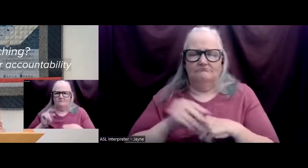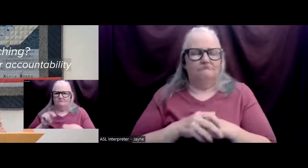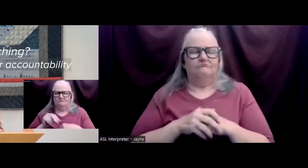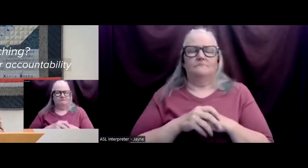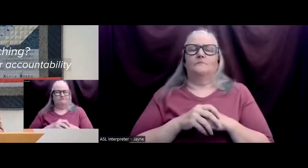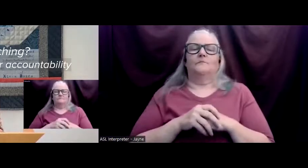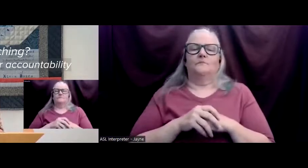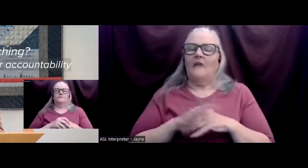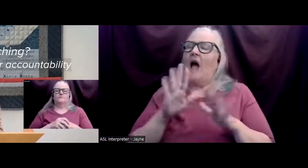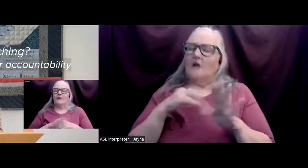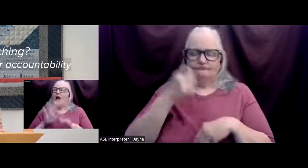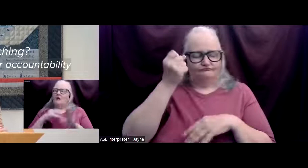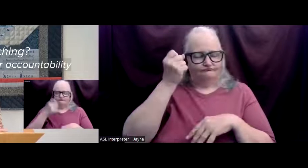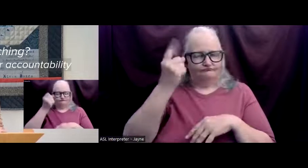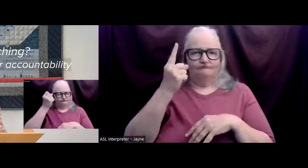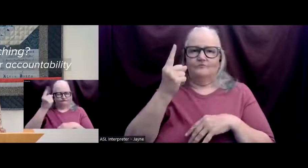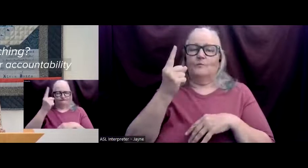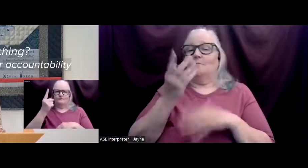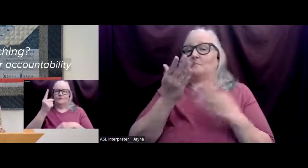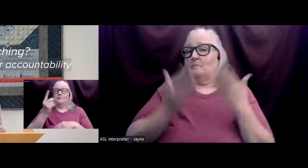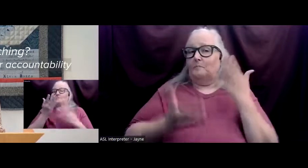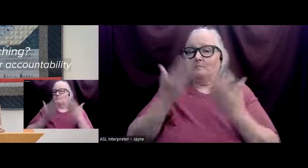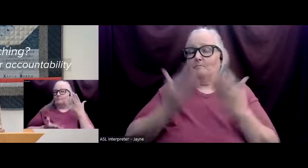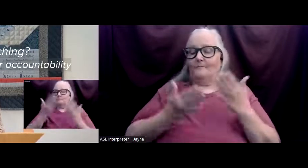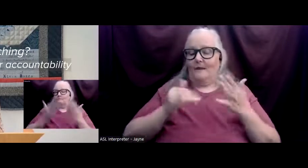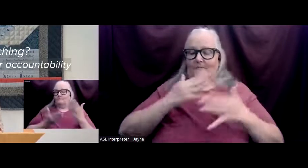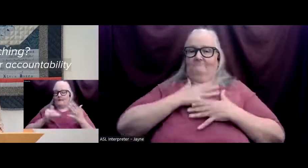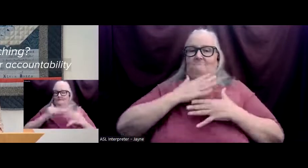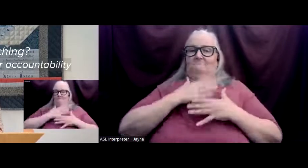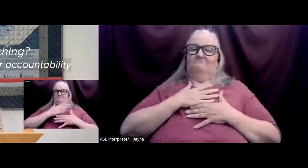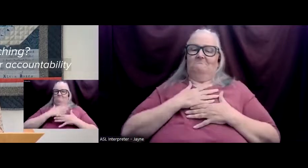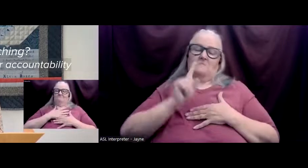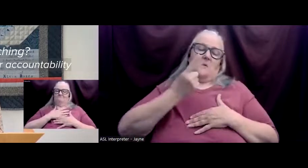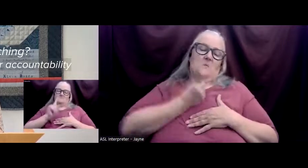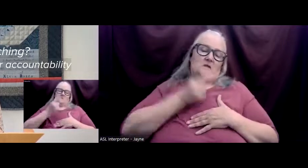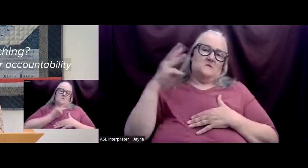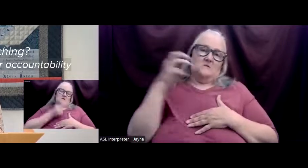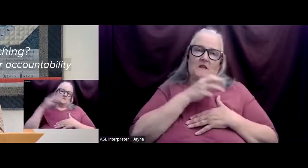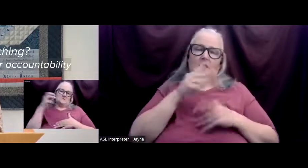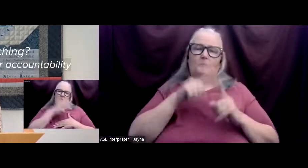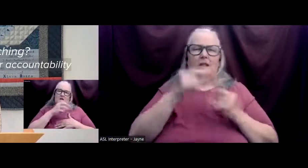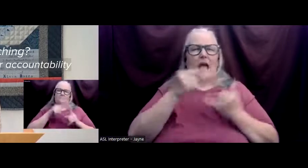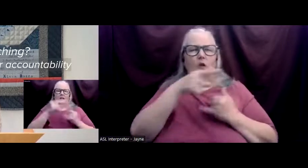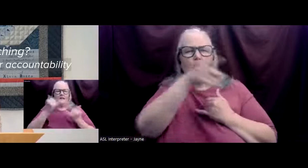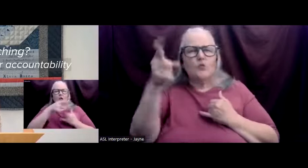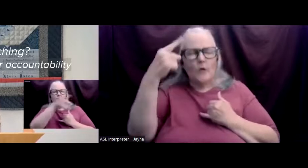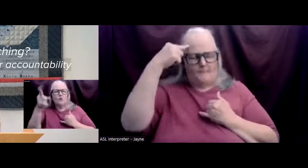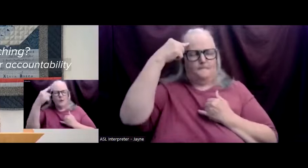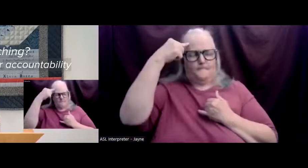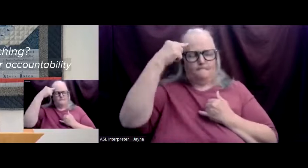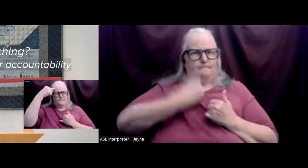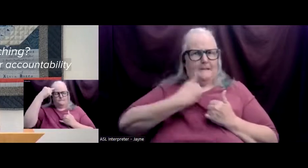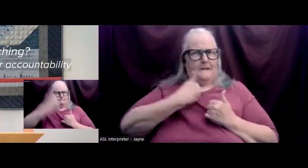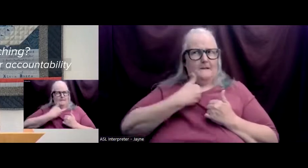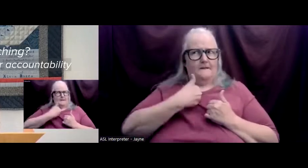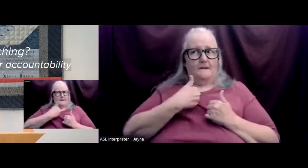I fully recognize that this may be my own weird stuff, but take a moment to ask yourself, do you have any